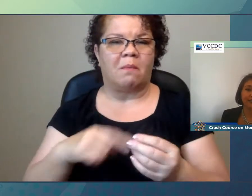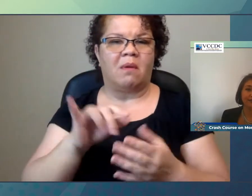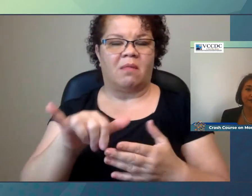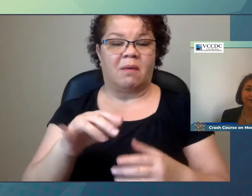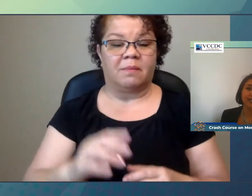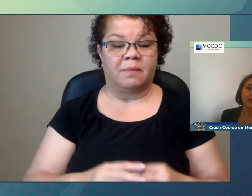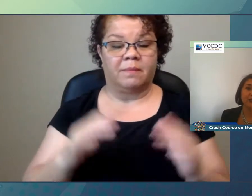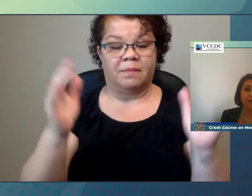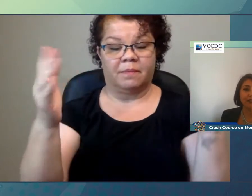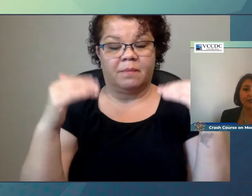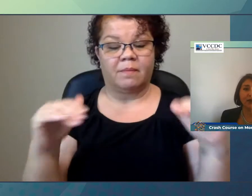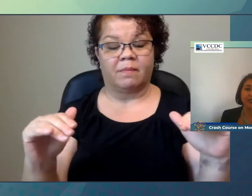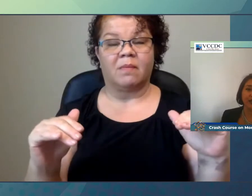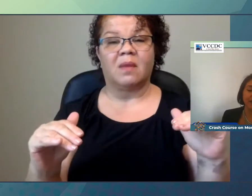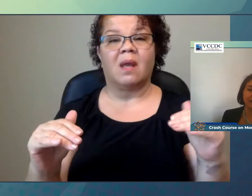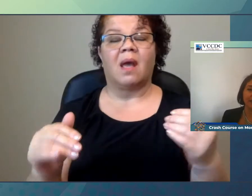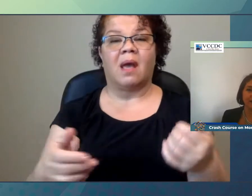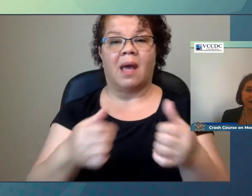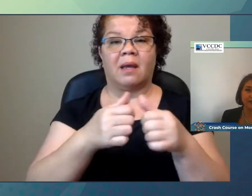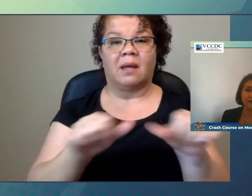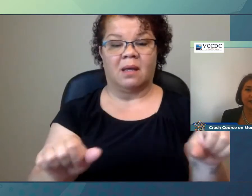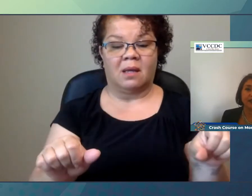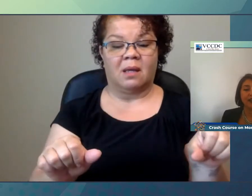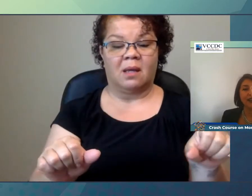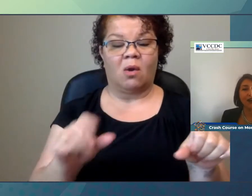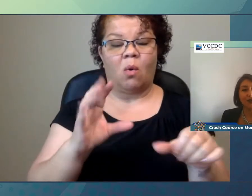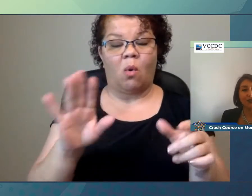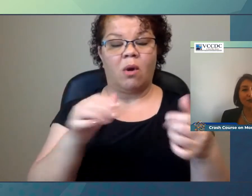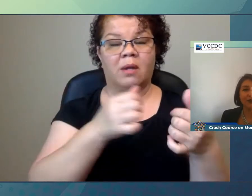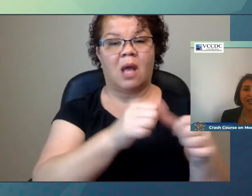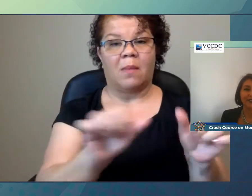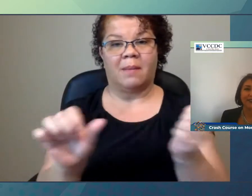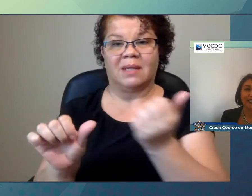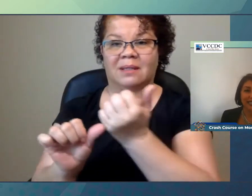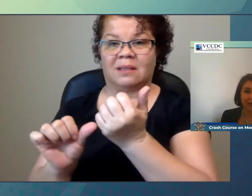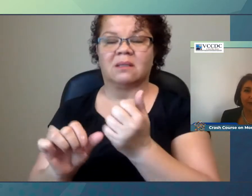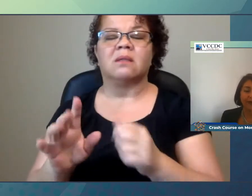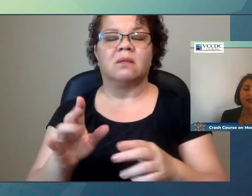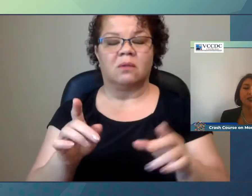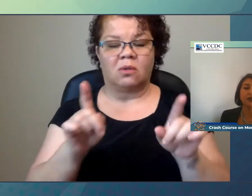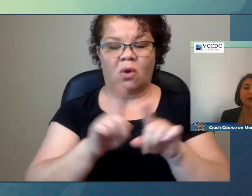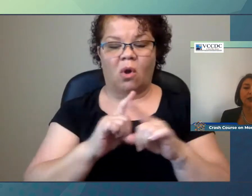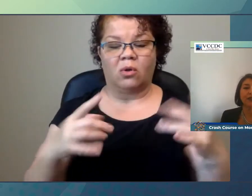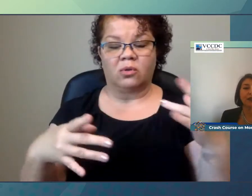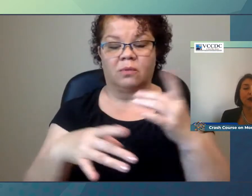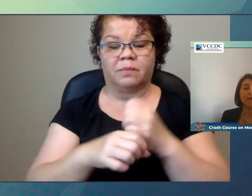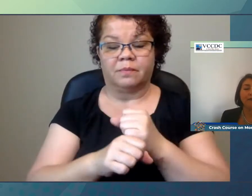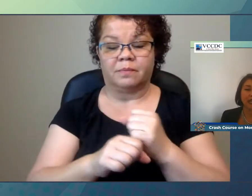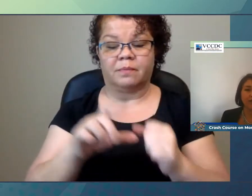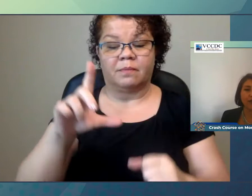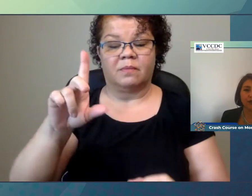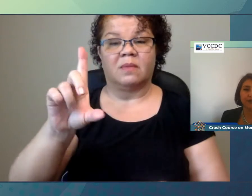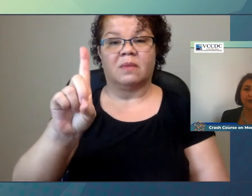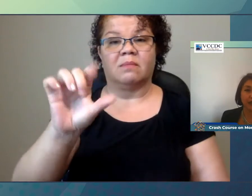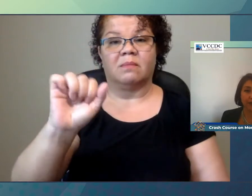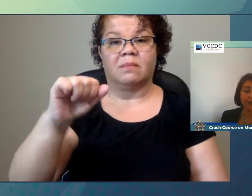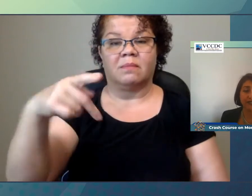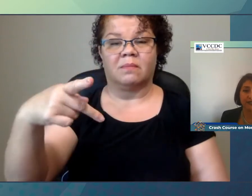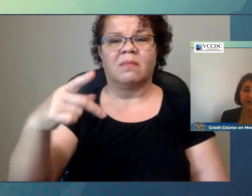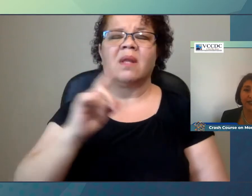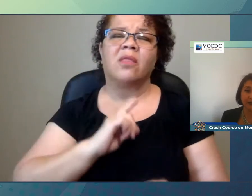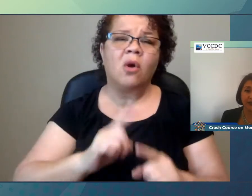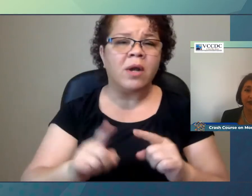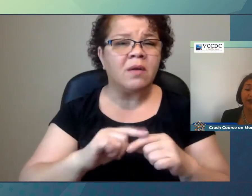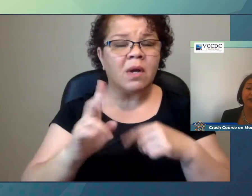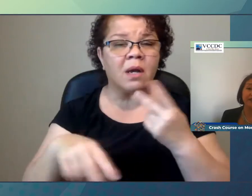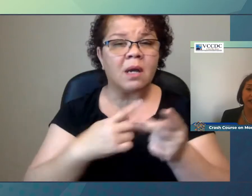Second, down payment or down payment assistance, also known as DAP. So there are many forms of down payment